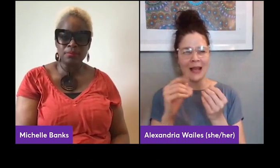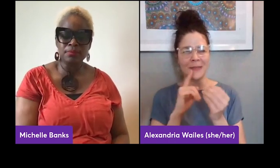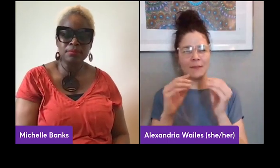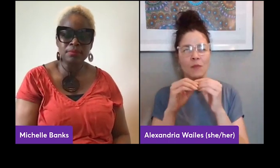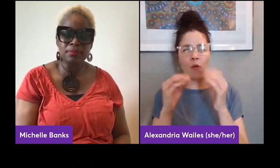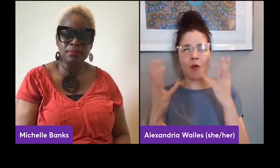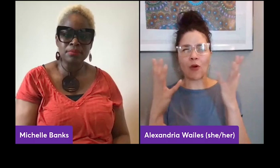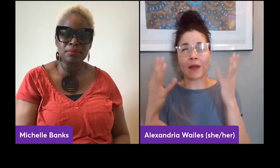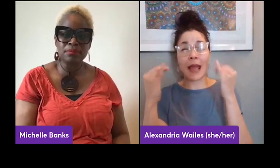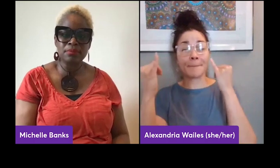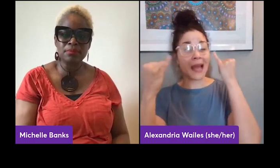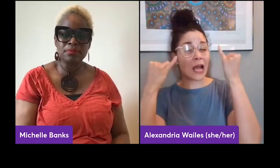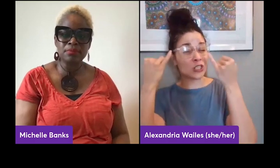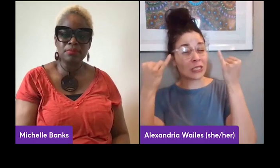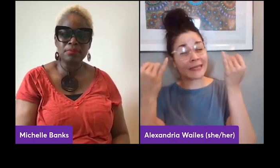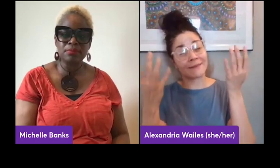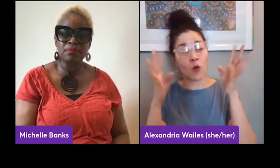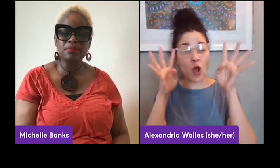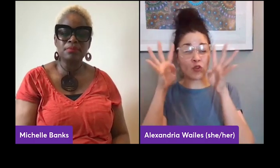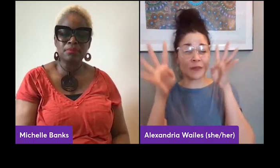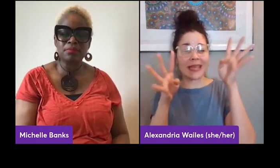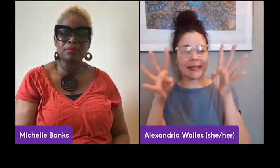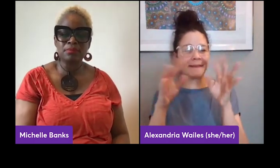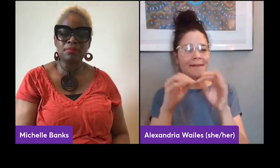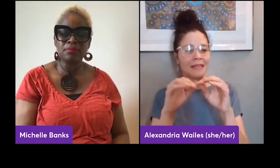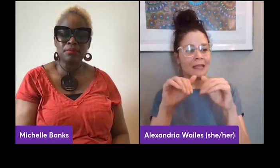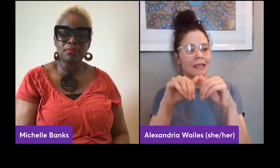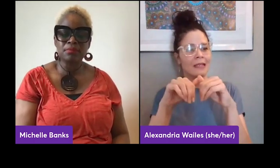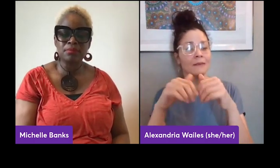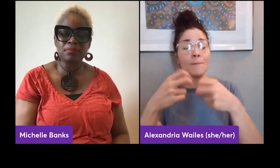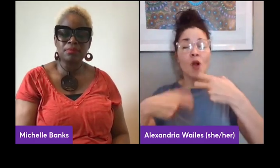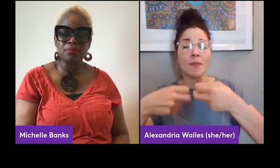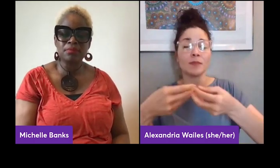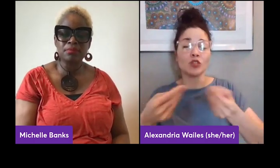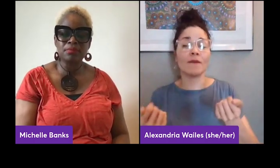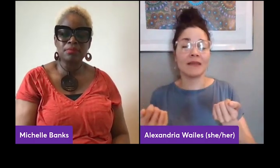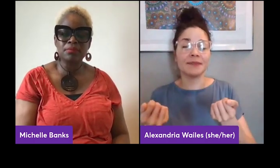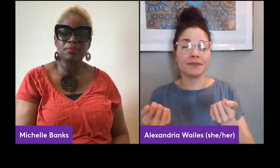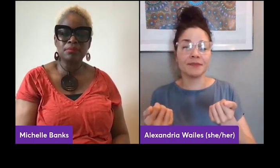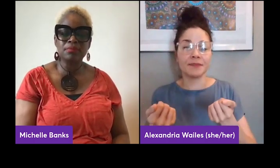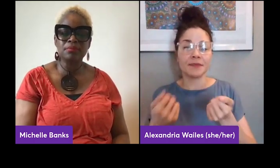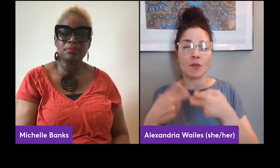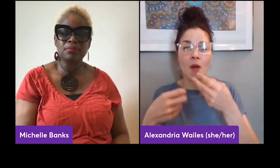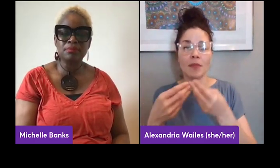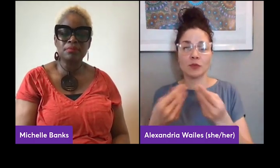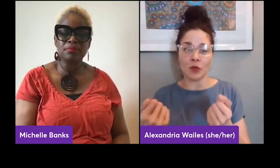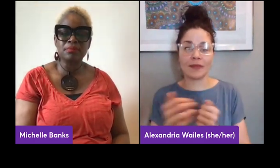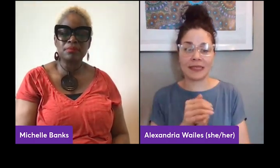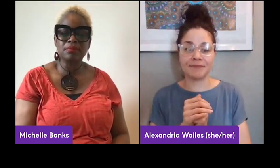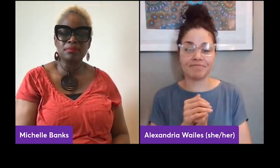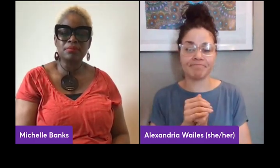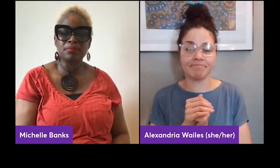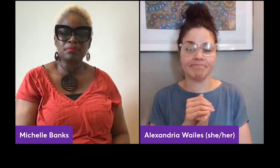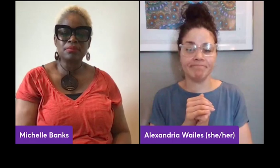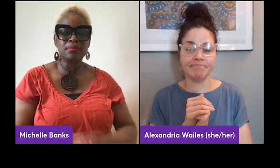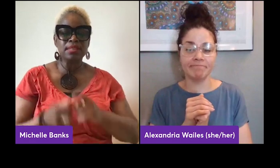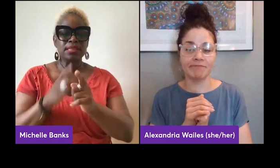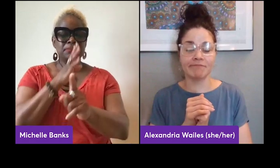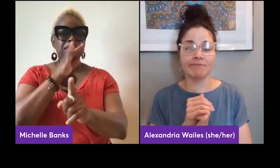world and engaging in imaginative and creative problem solving.